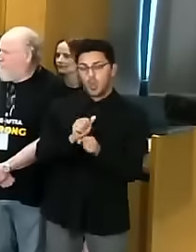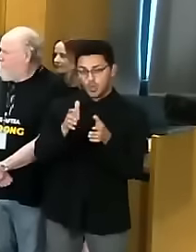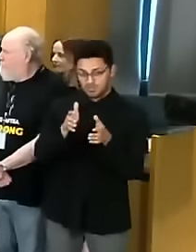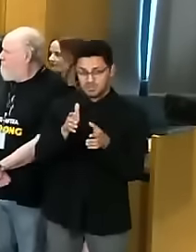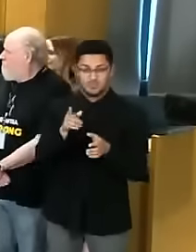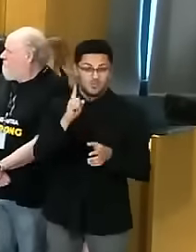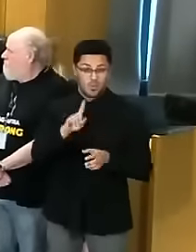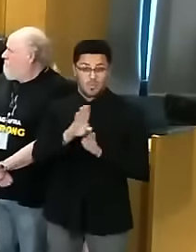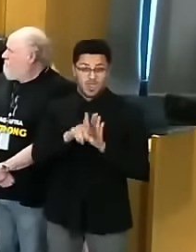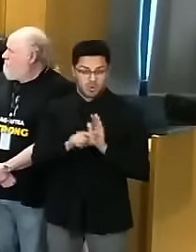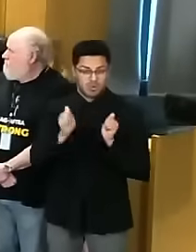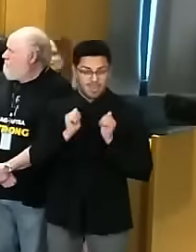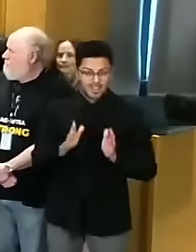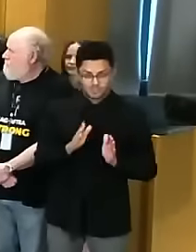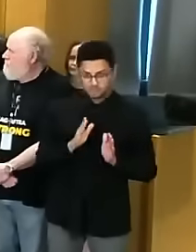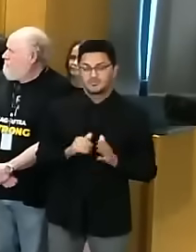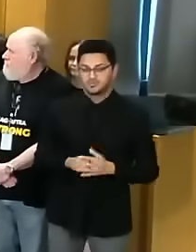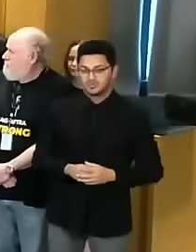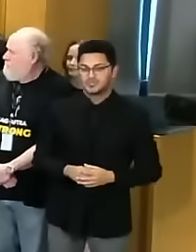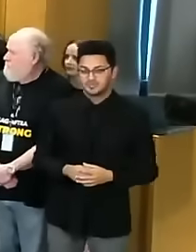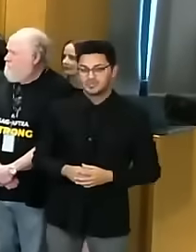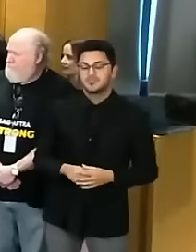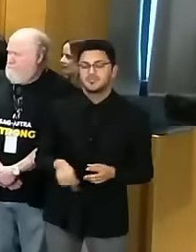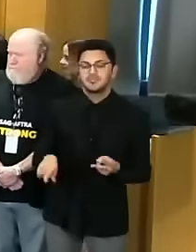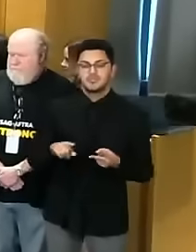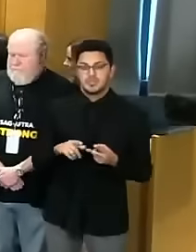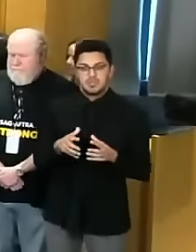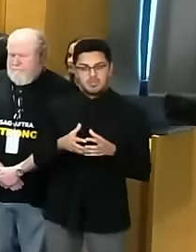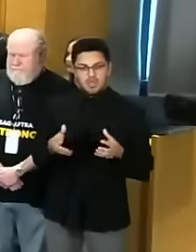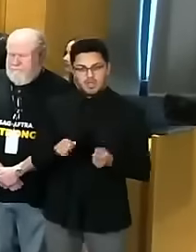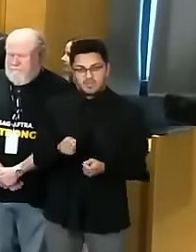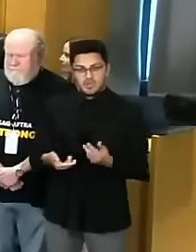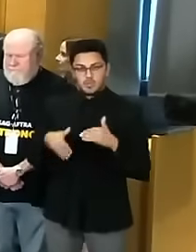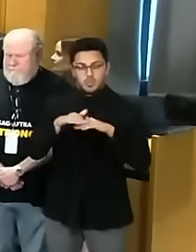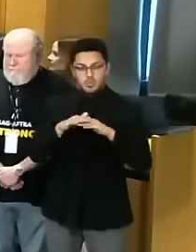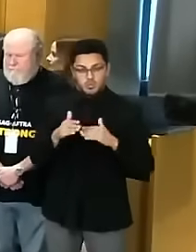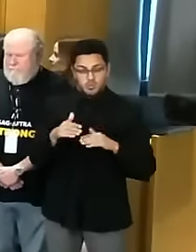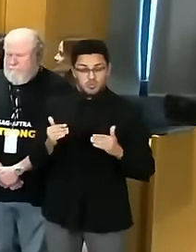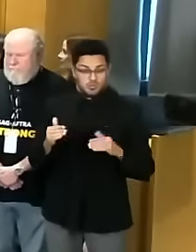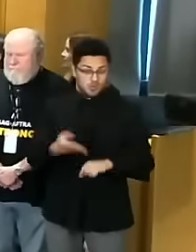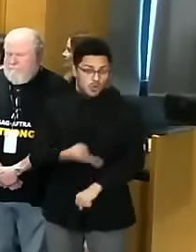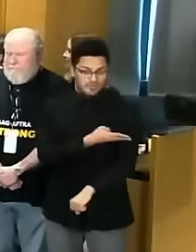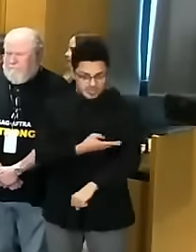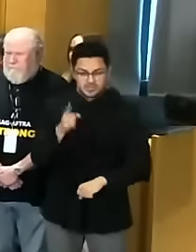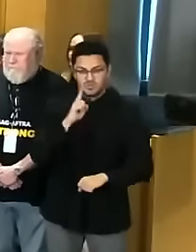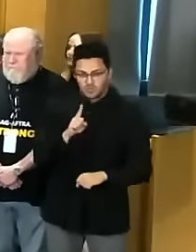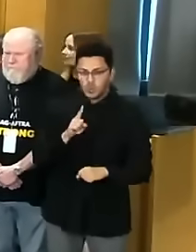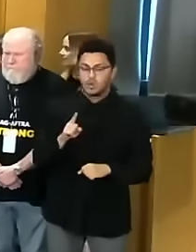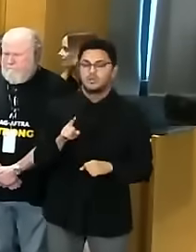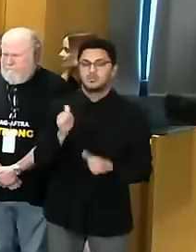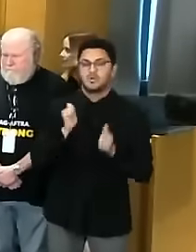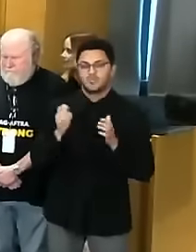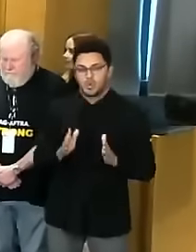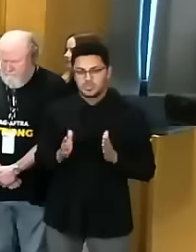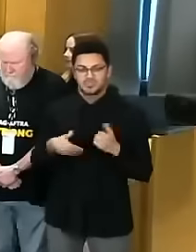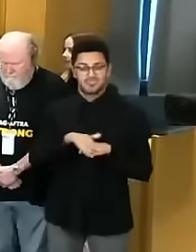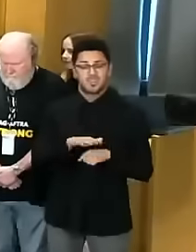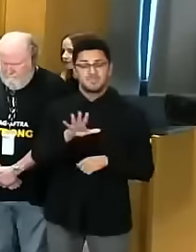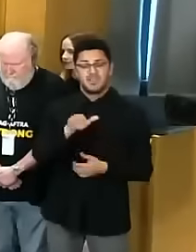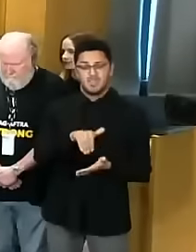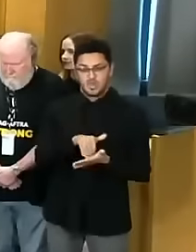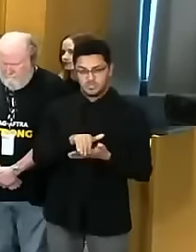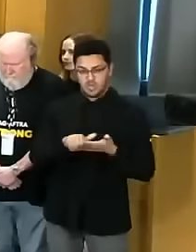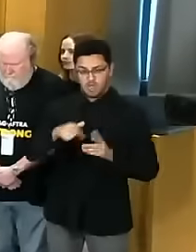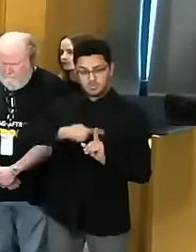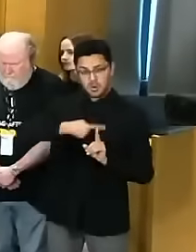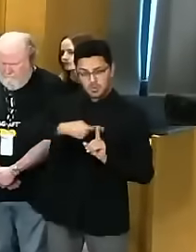background actors annually. Substantial improvements to relocation allowances for series performers, covering $5,000 per